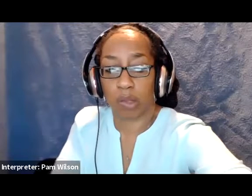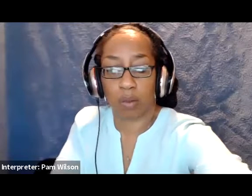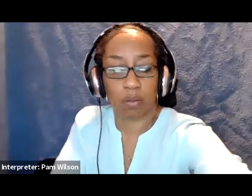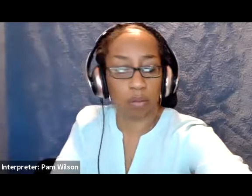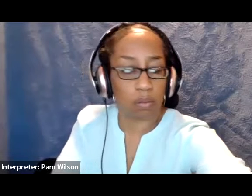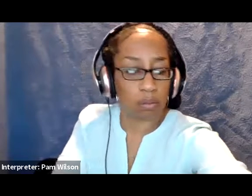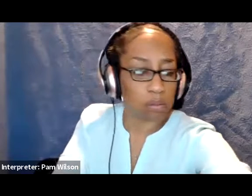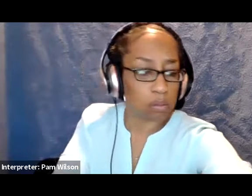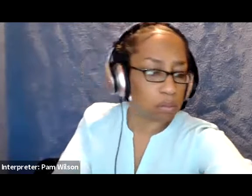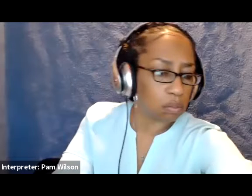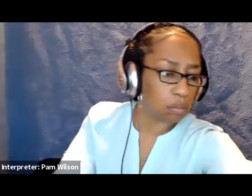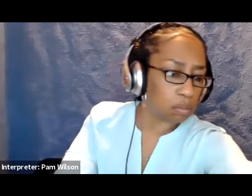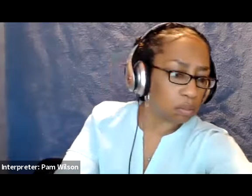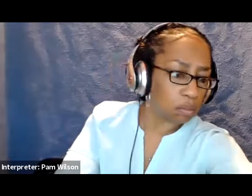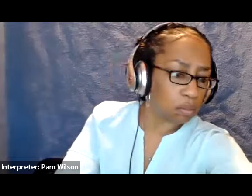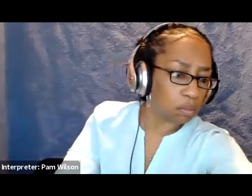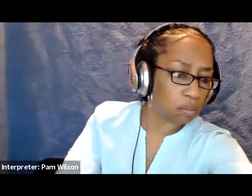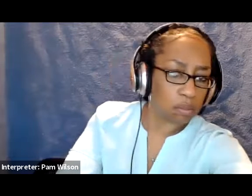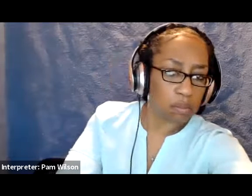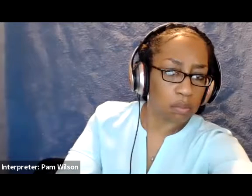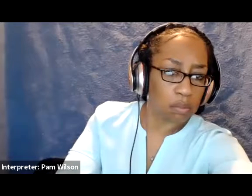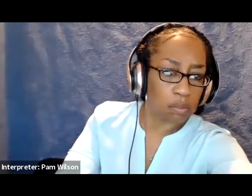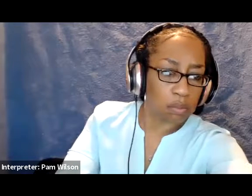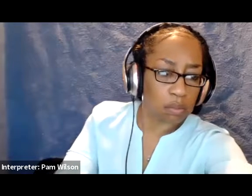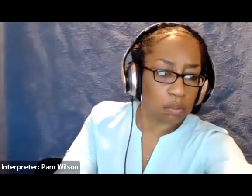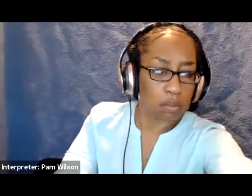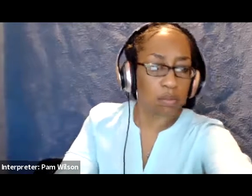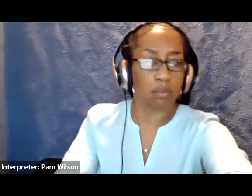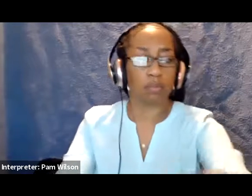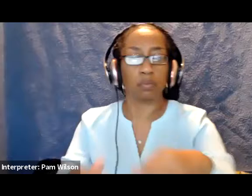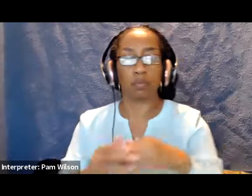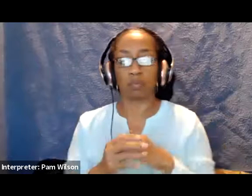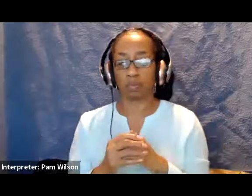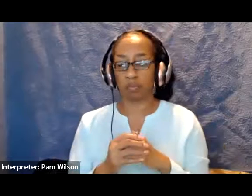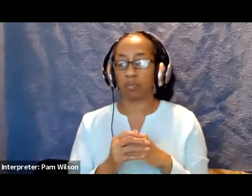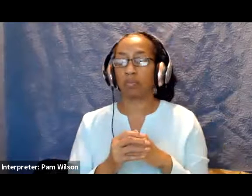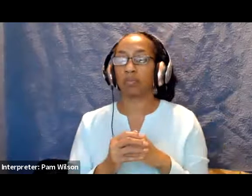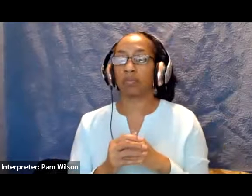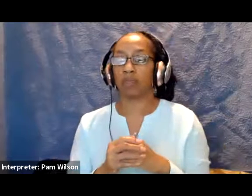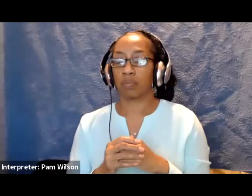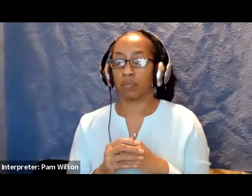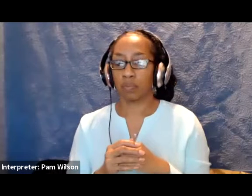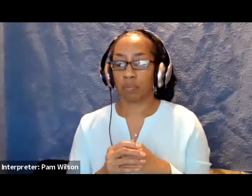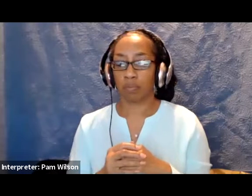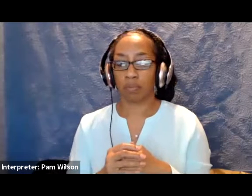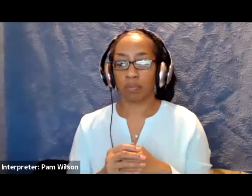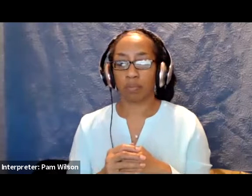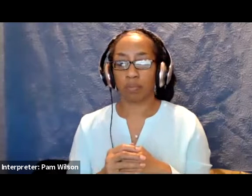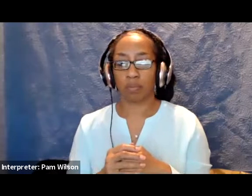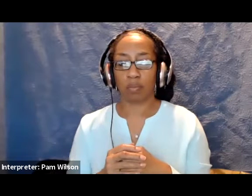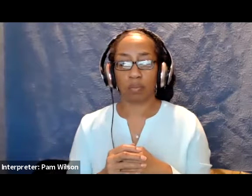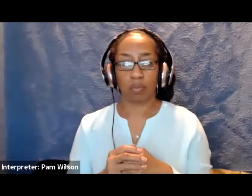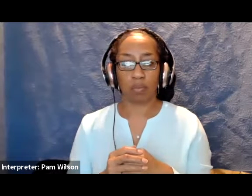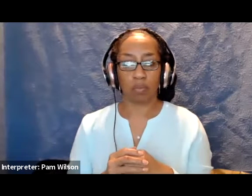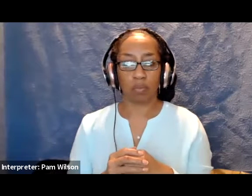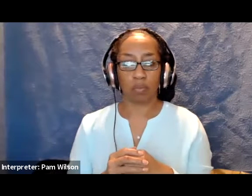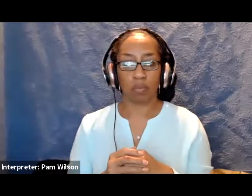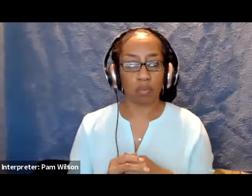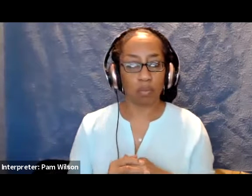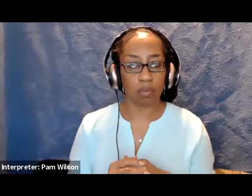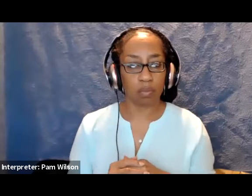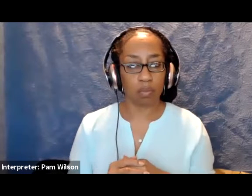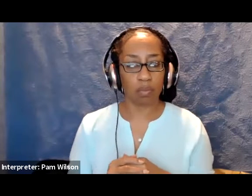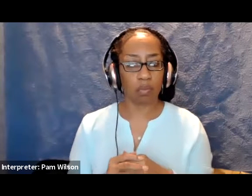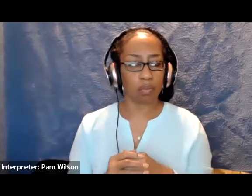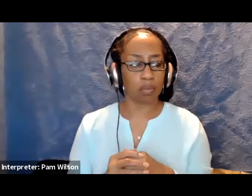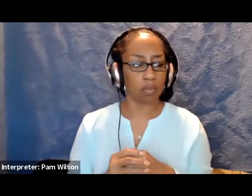go away. But what will happen is on the top left corner of the screen, like in my picture, you'll see a